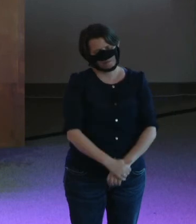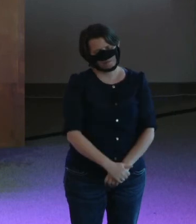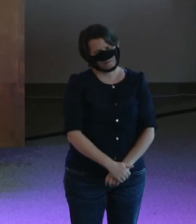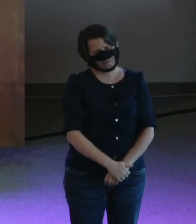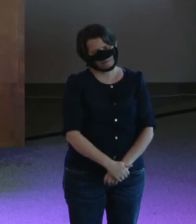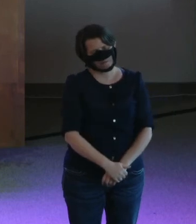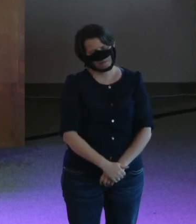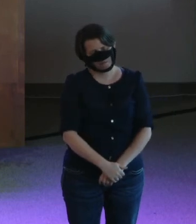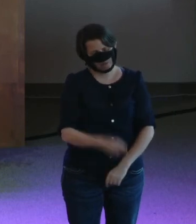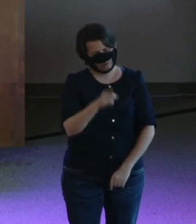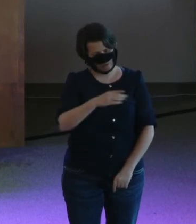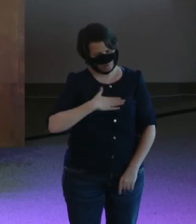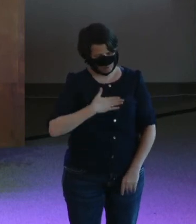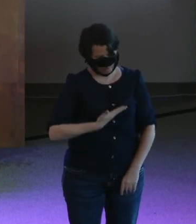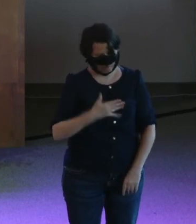Say yes.